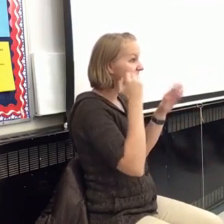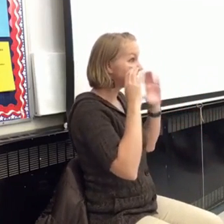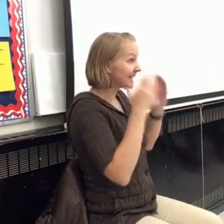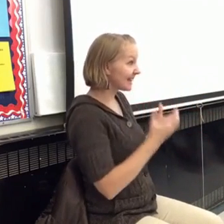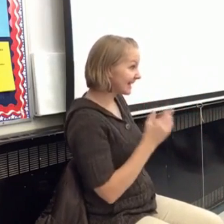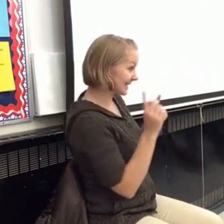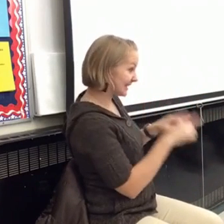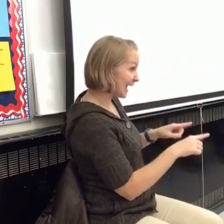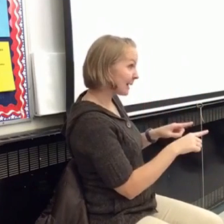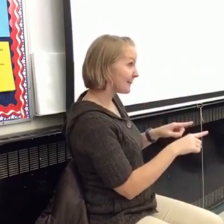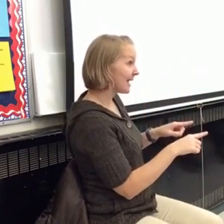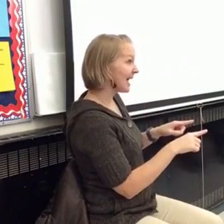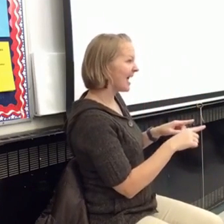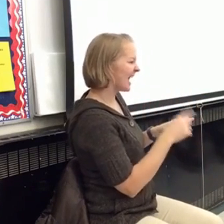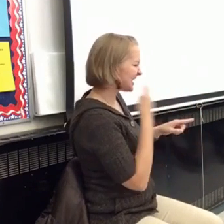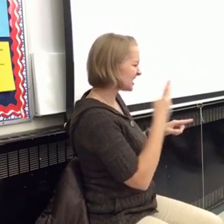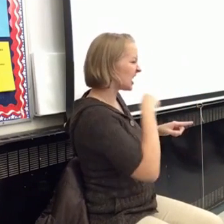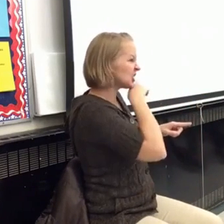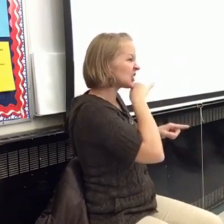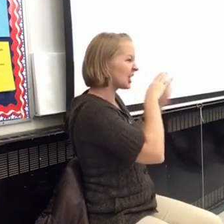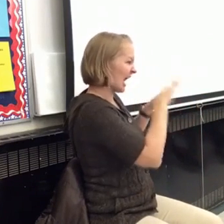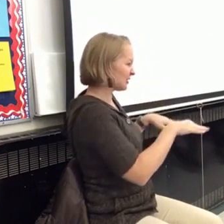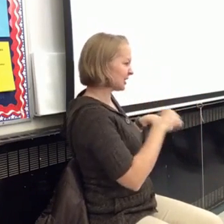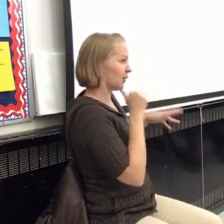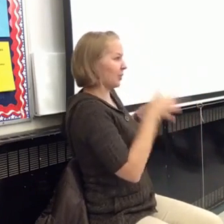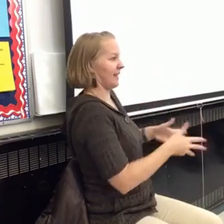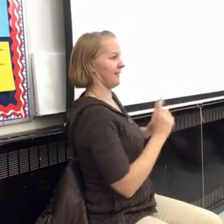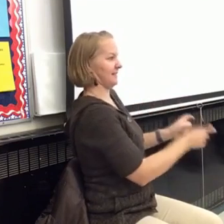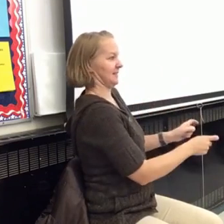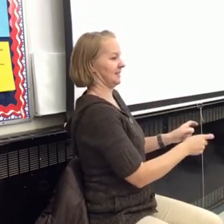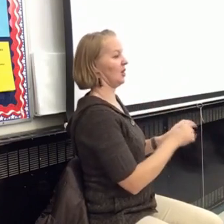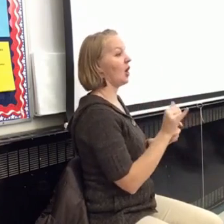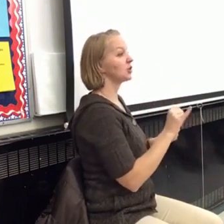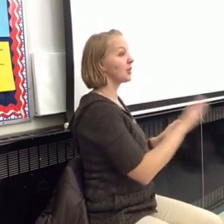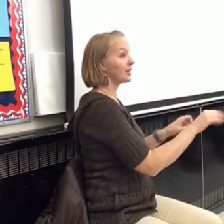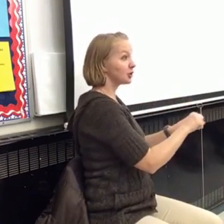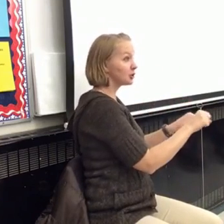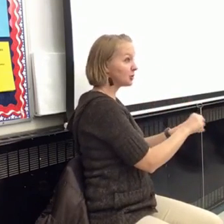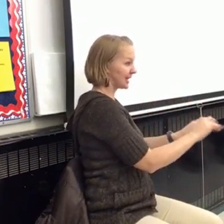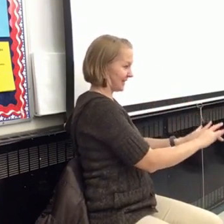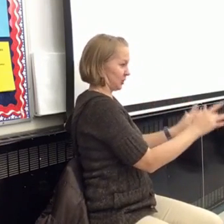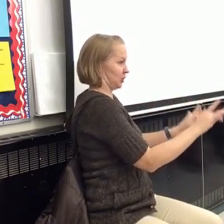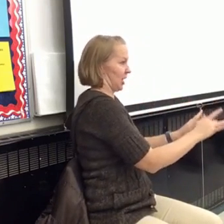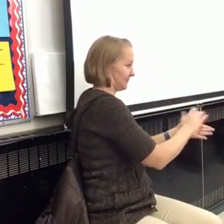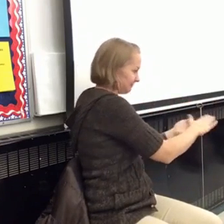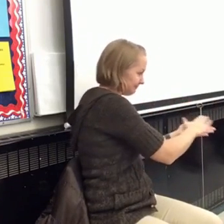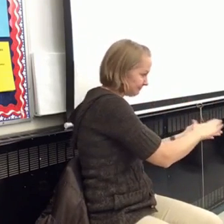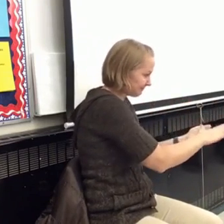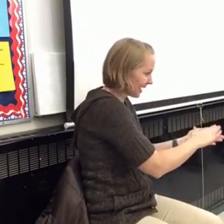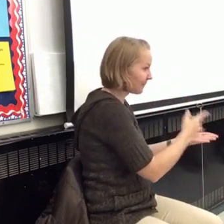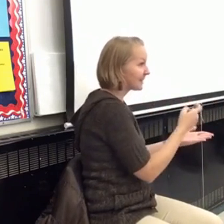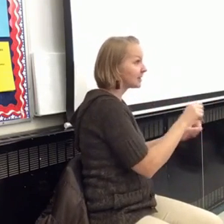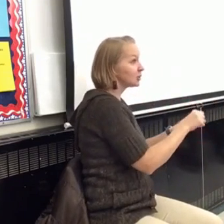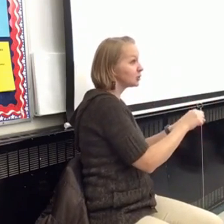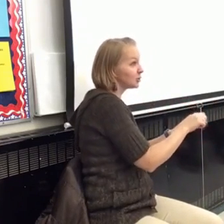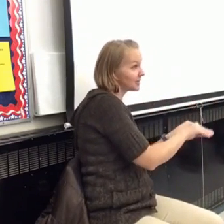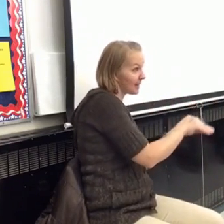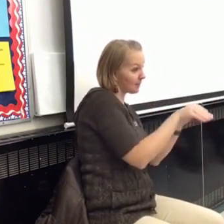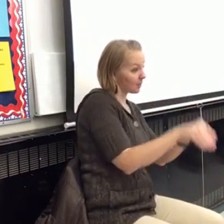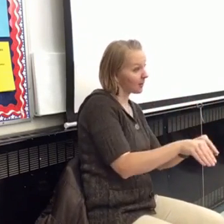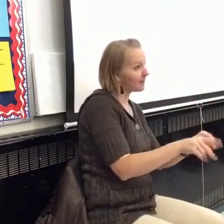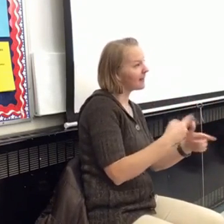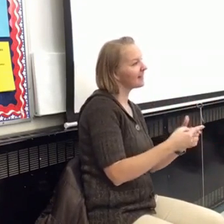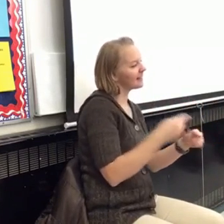he would not leave gifts and presents. They would also have to shine their shoes because at night they would take their shoes, put them out on the porch. They would fill them